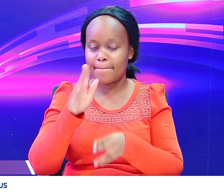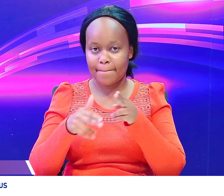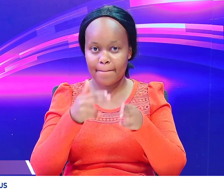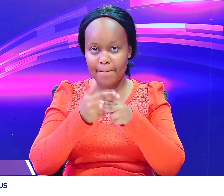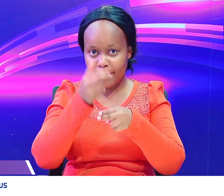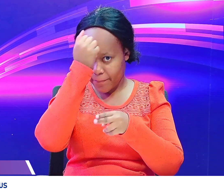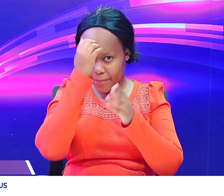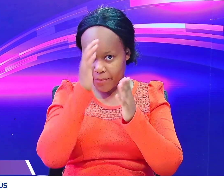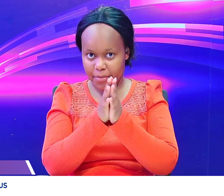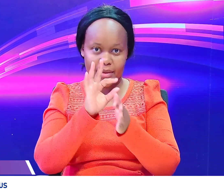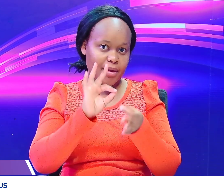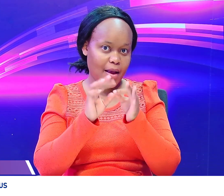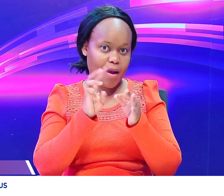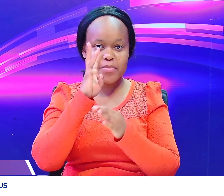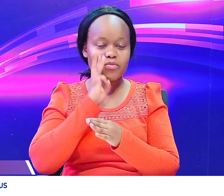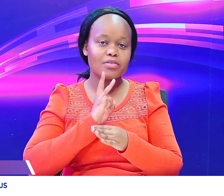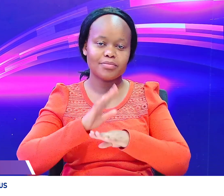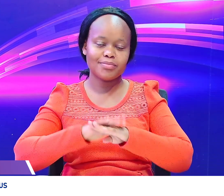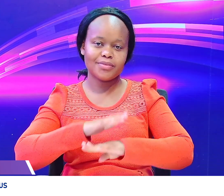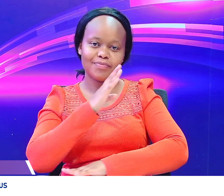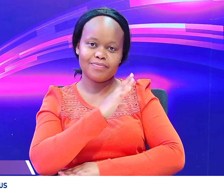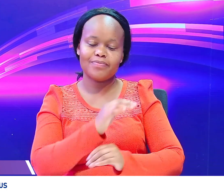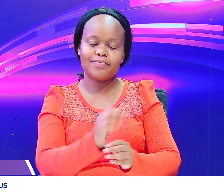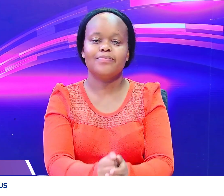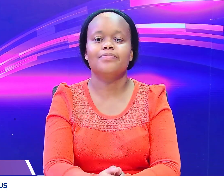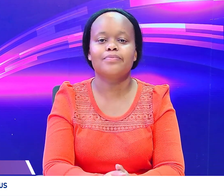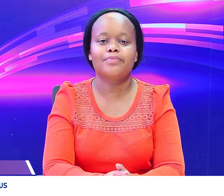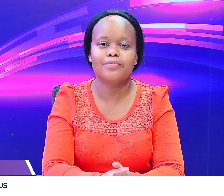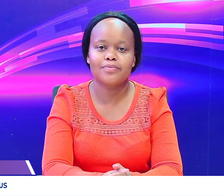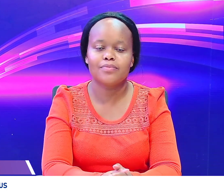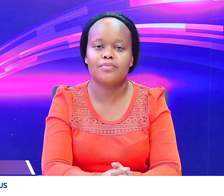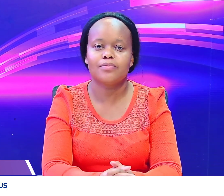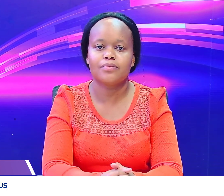is Edna Kaindi, and our sign language interpreter, Wanjangede. Good afternoon.